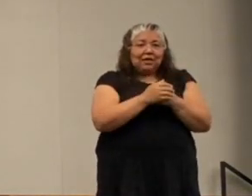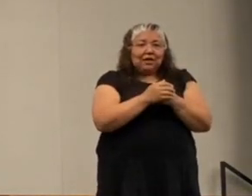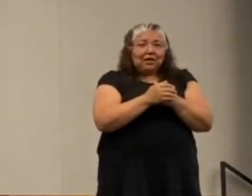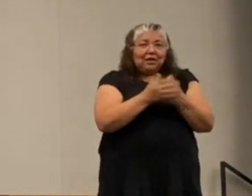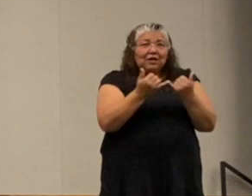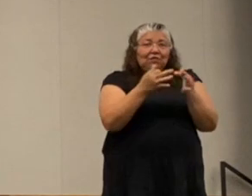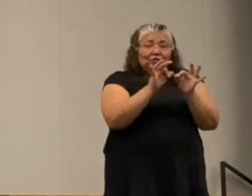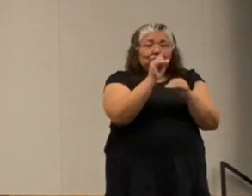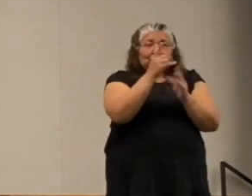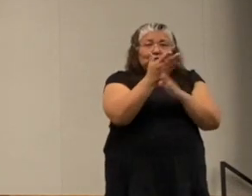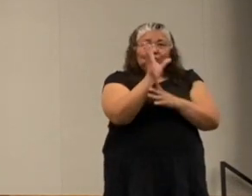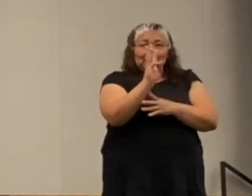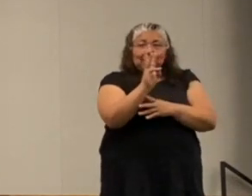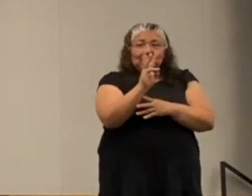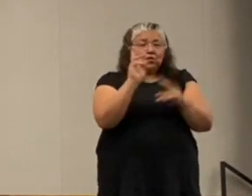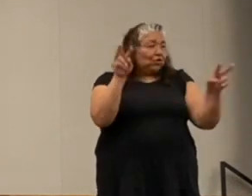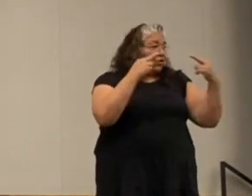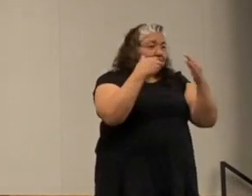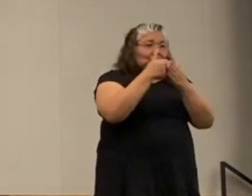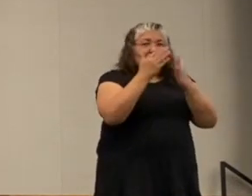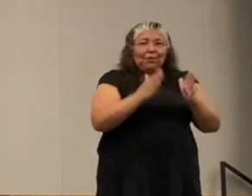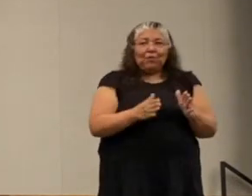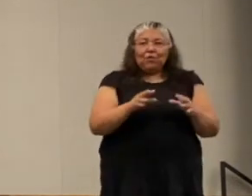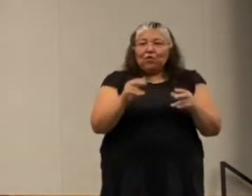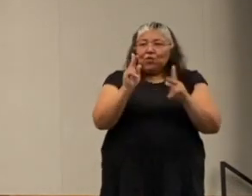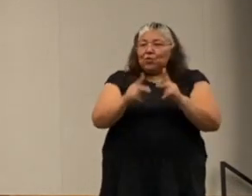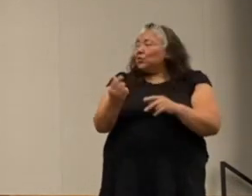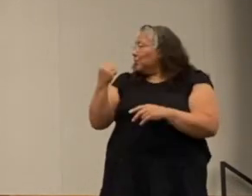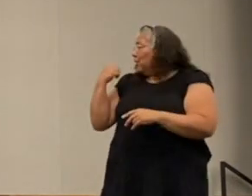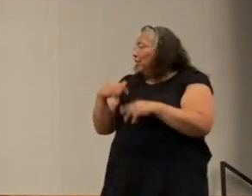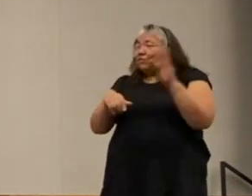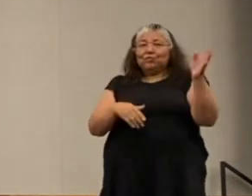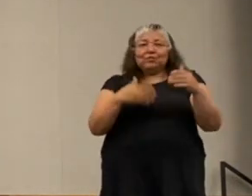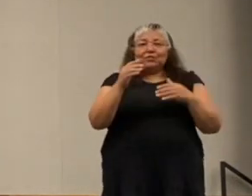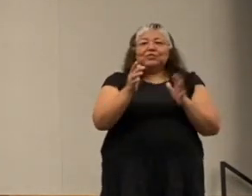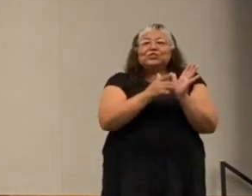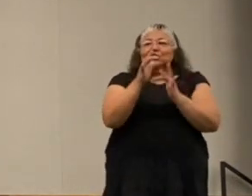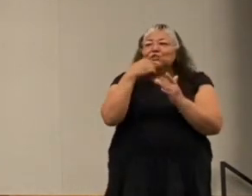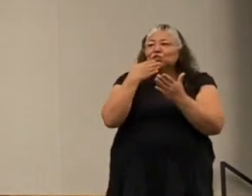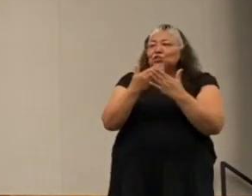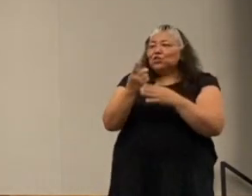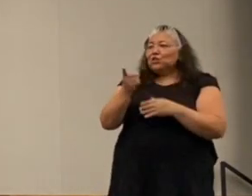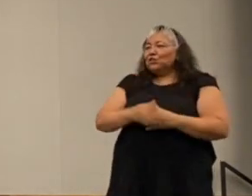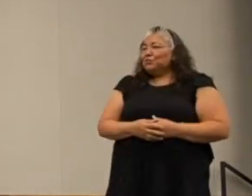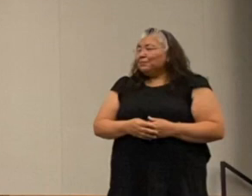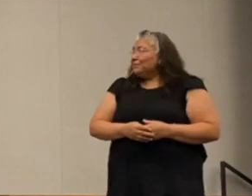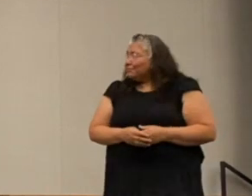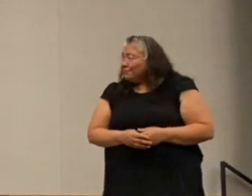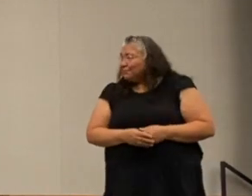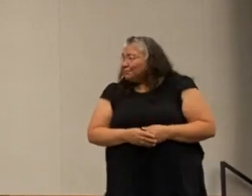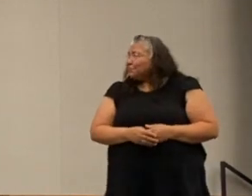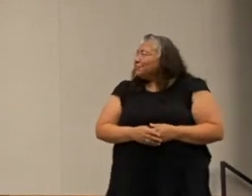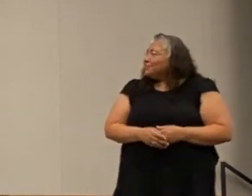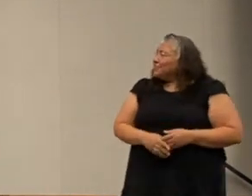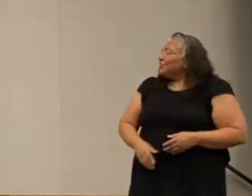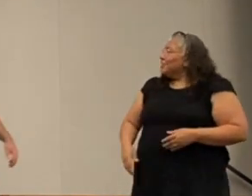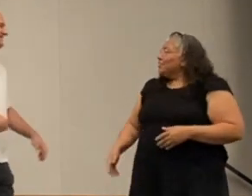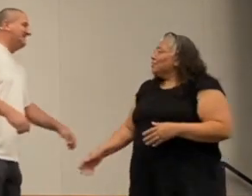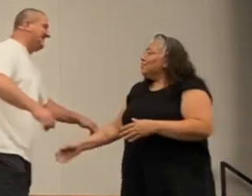6. And while you're doing that, turn to your neighbor or the person behind you in front of you and say, Jesus looks good on you today.